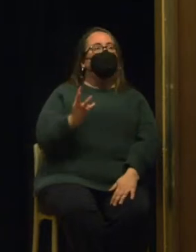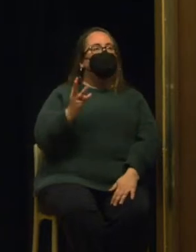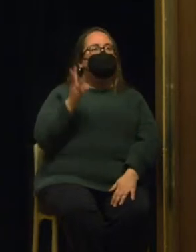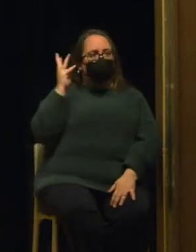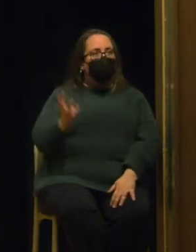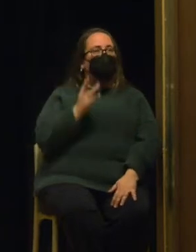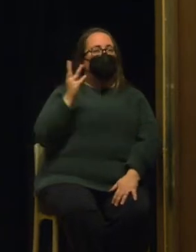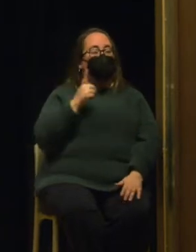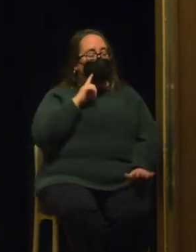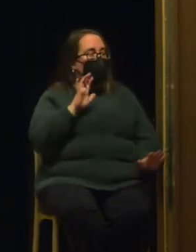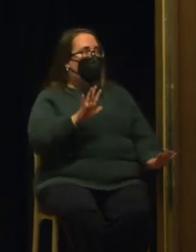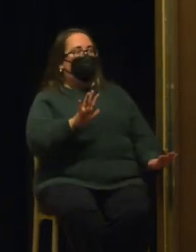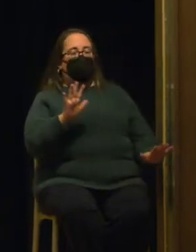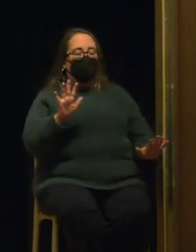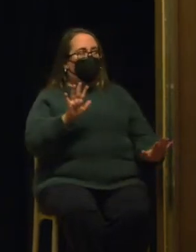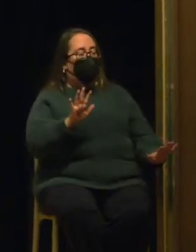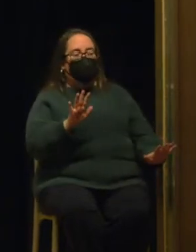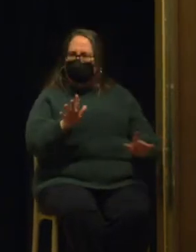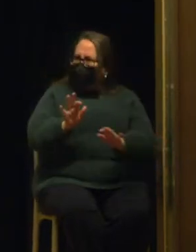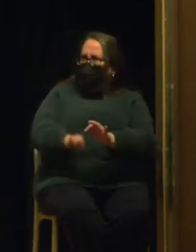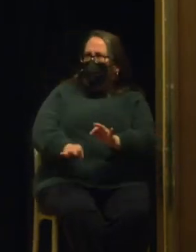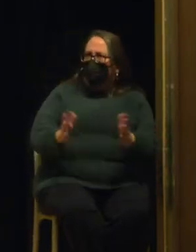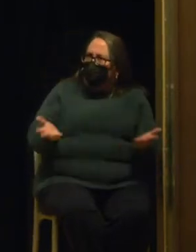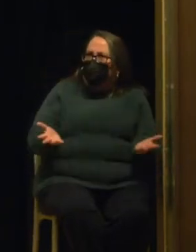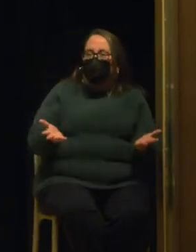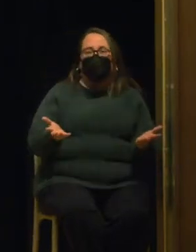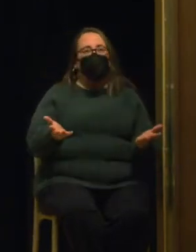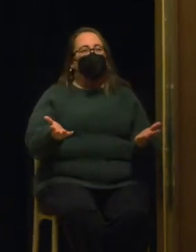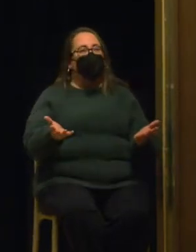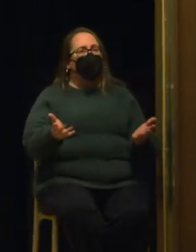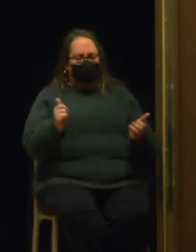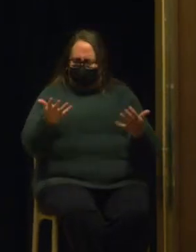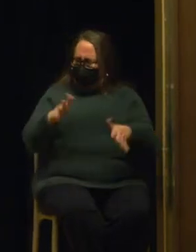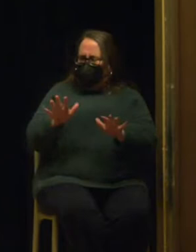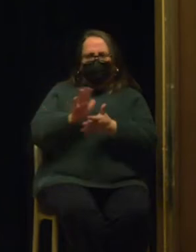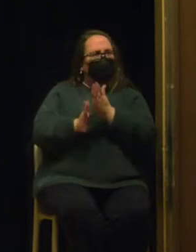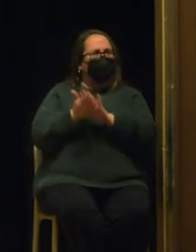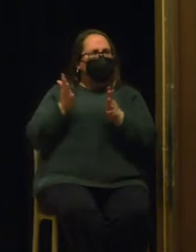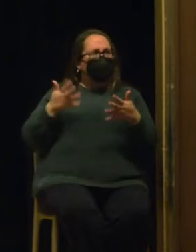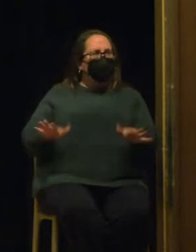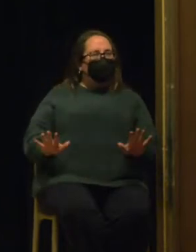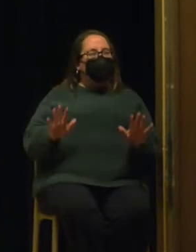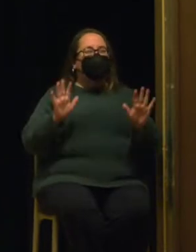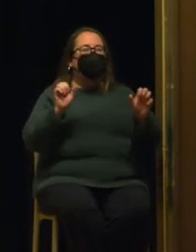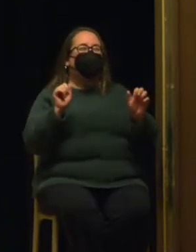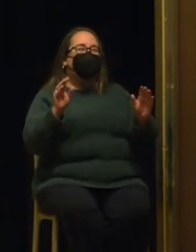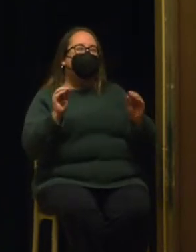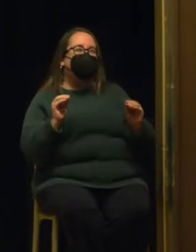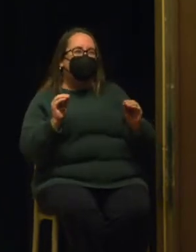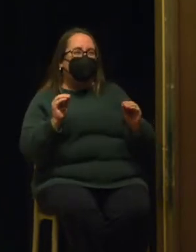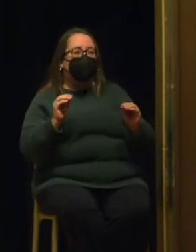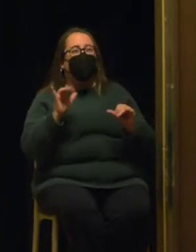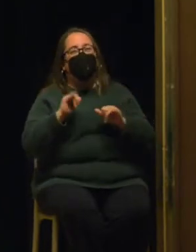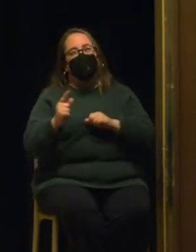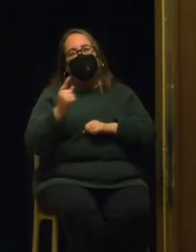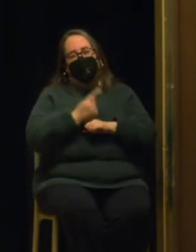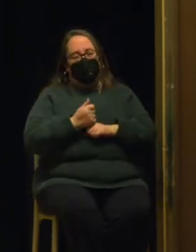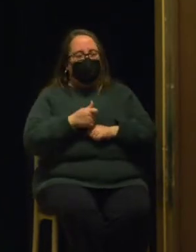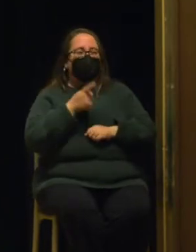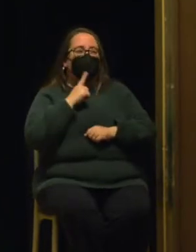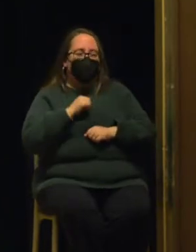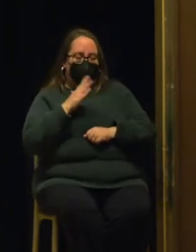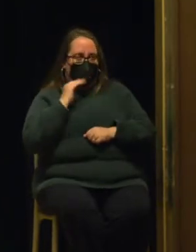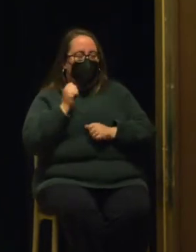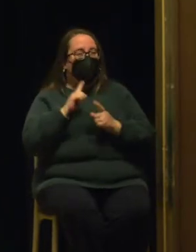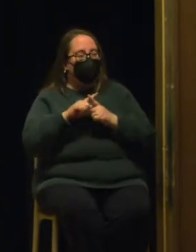Wednesday. And I said, yeah, it's simple. No, I get it. It's simple, right? Aren't you finished? You've been working on this for months. And so that day I said, I know I